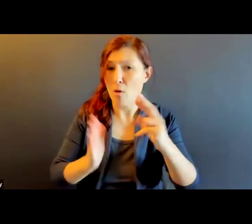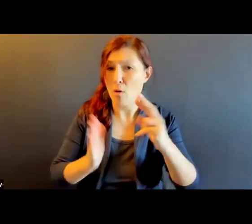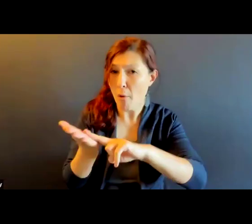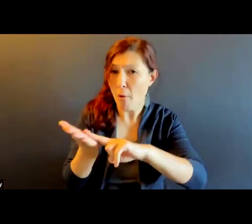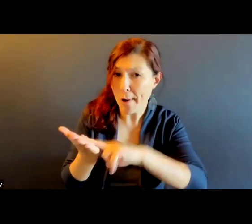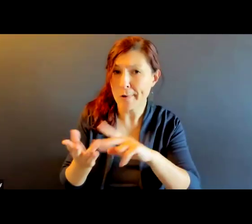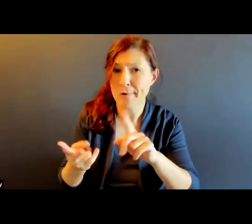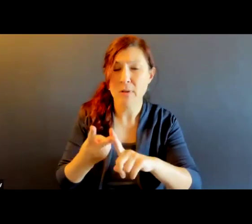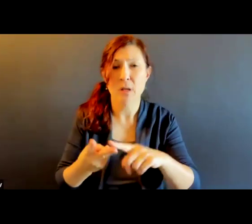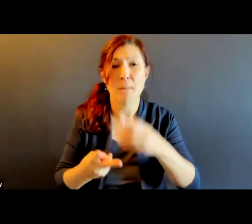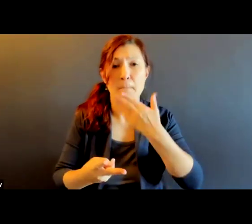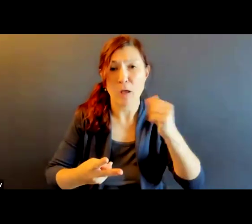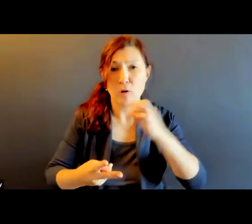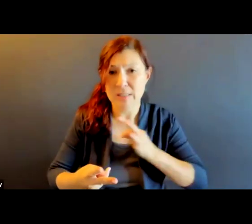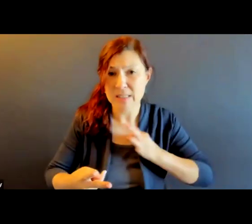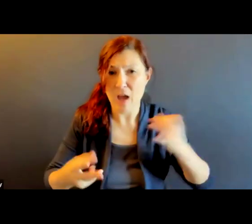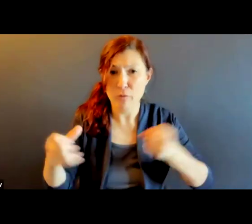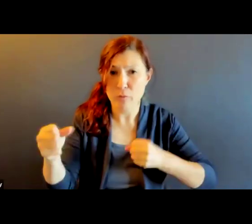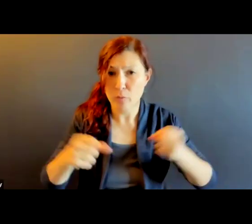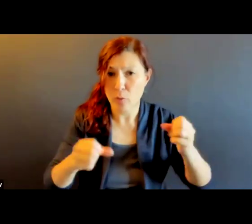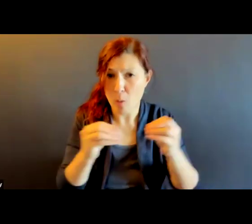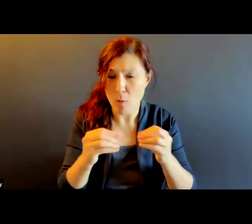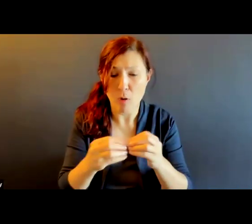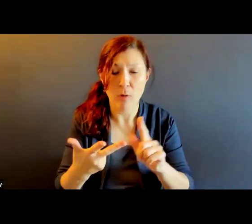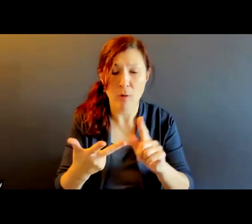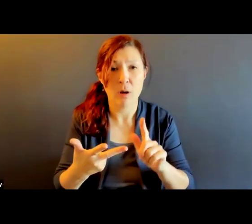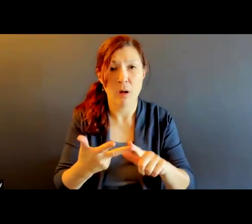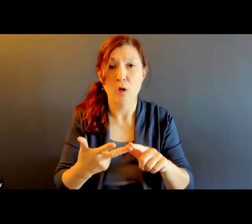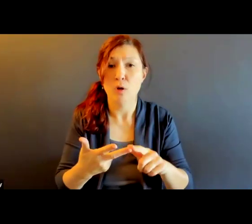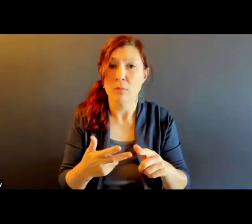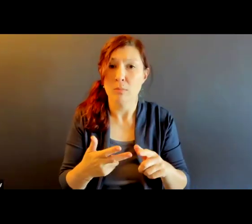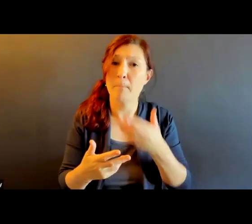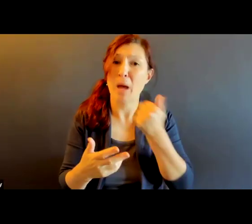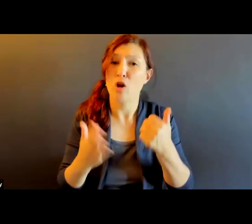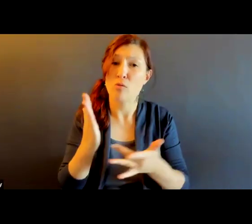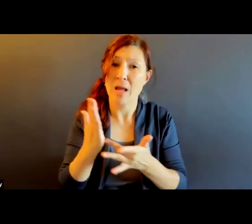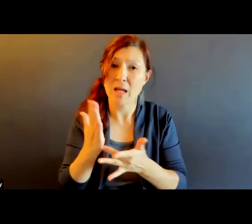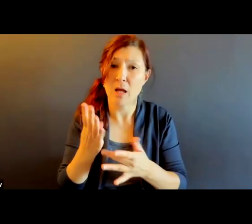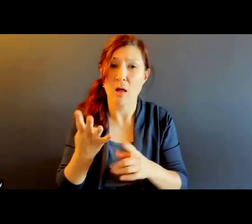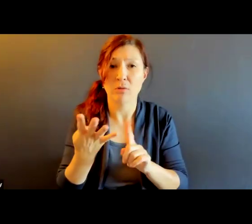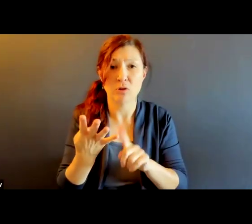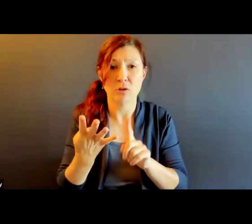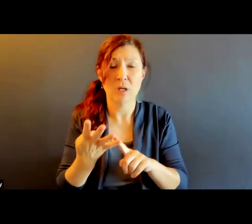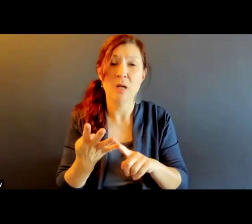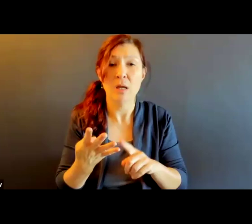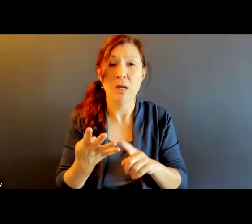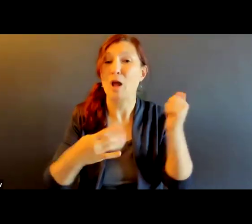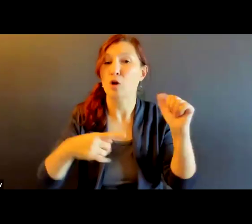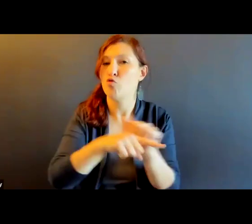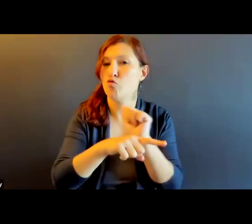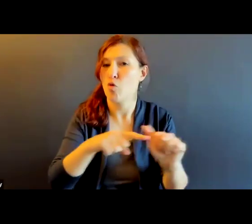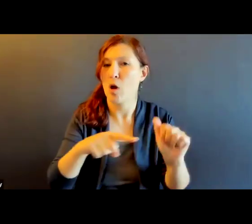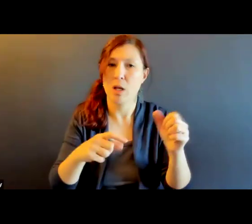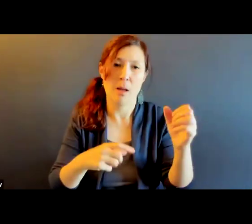improved staffing, the use of modern technology, as well as enhanced and accelerated training of our bus drivers